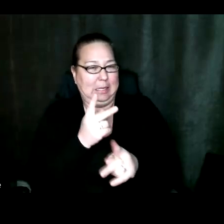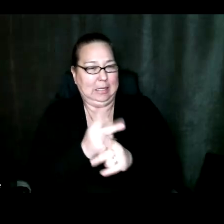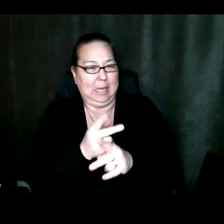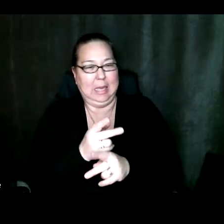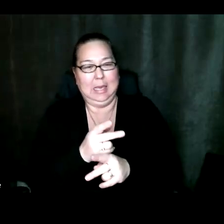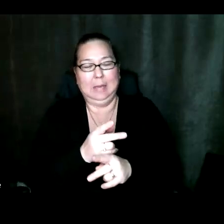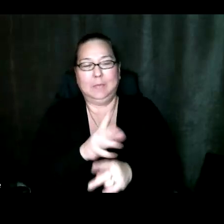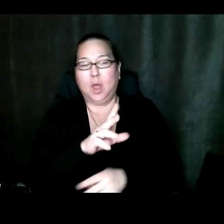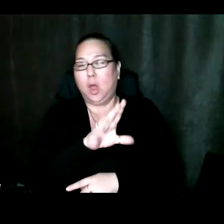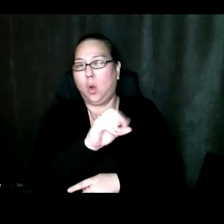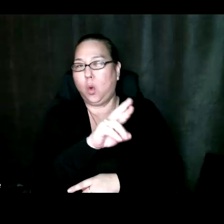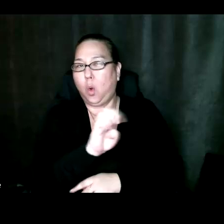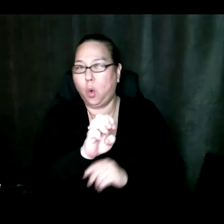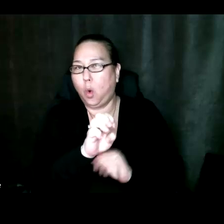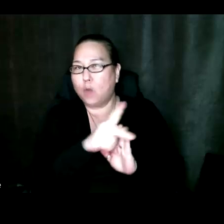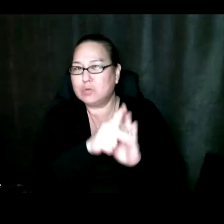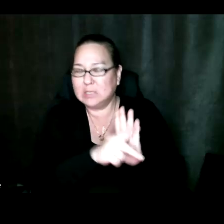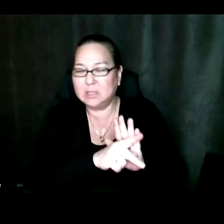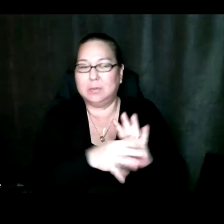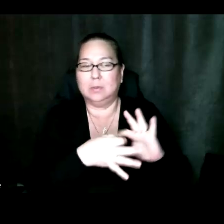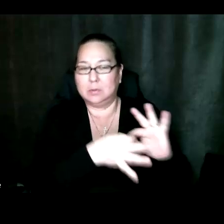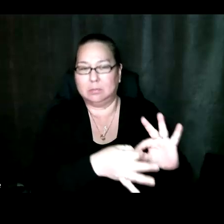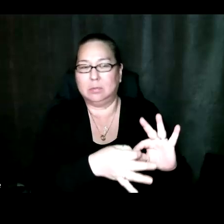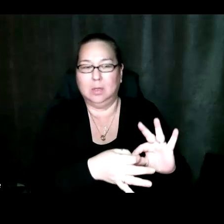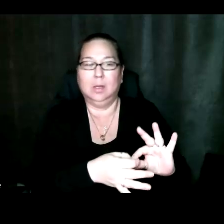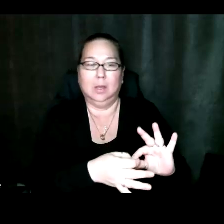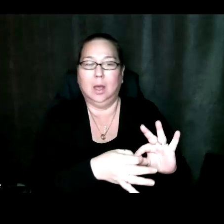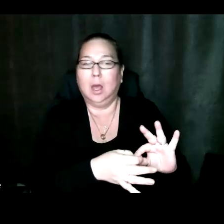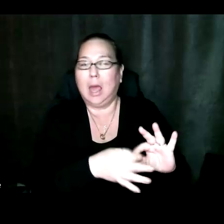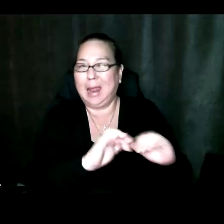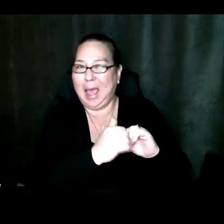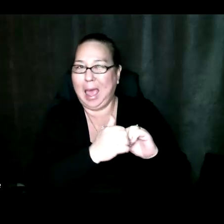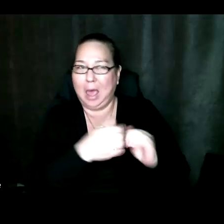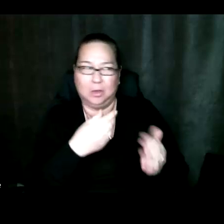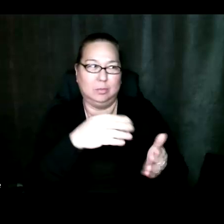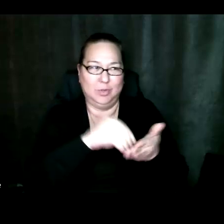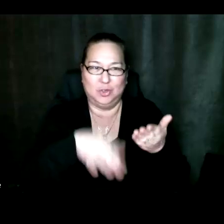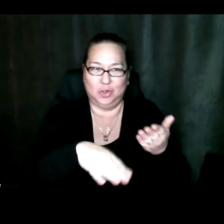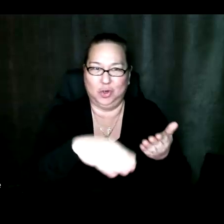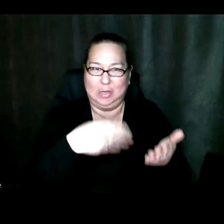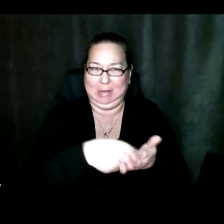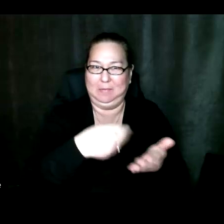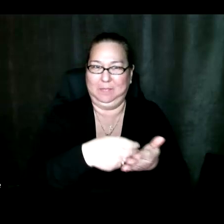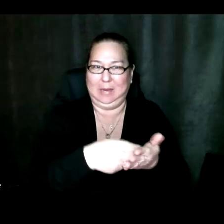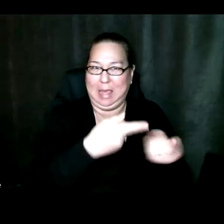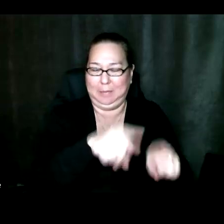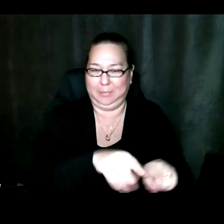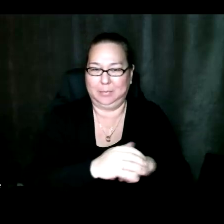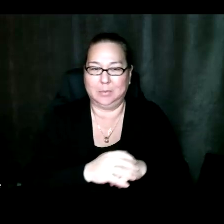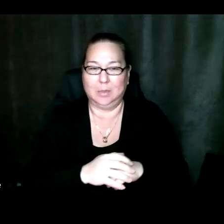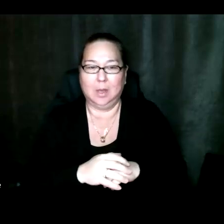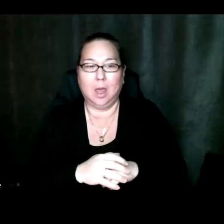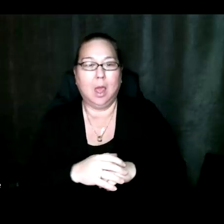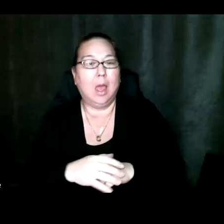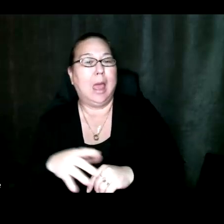transparency, school-based decision-making, right? Equity, obviously, right? But also learn the lessons of what worked